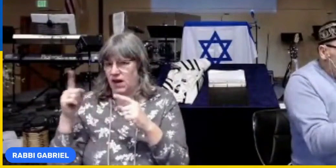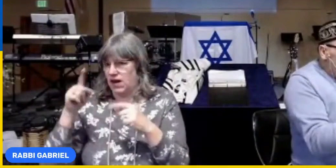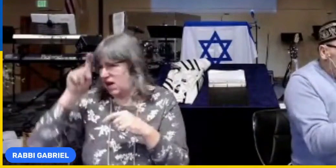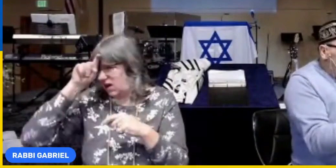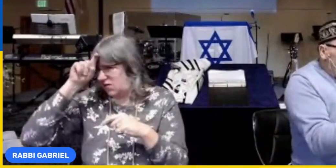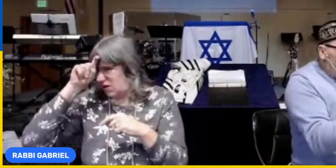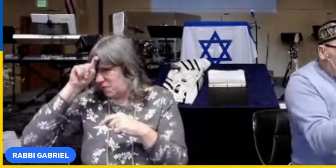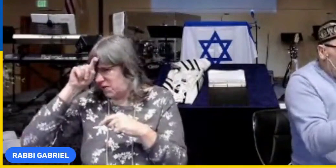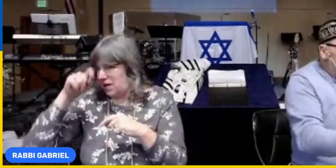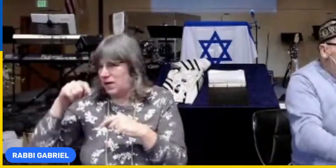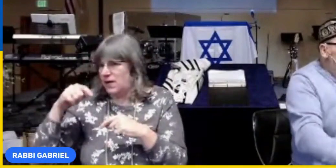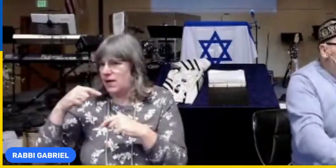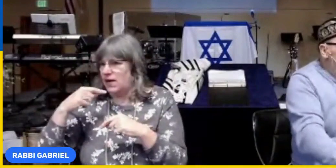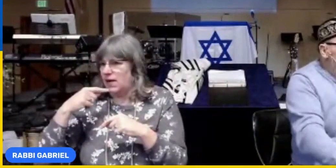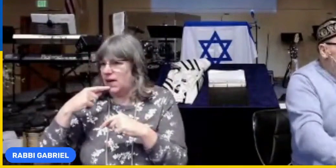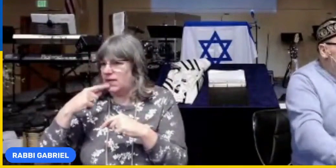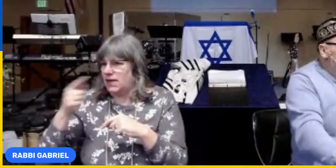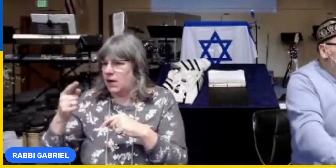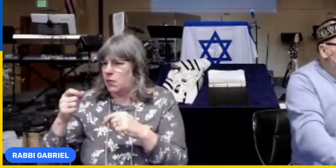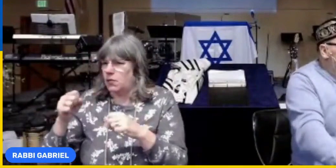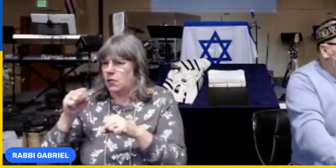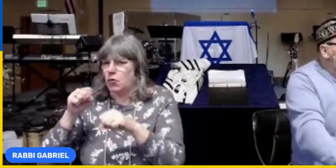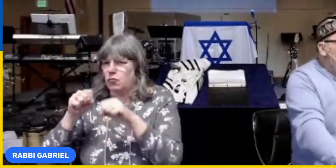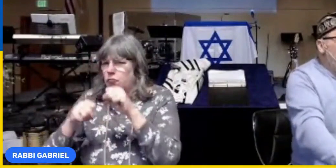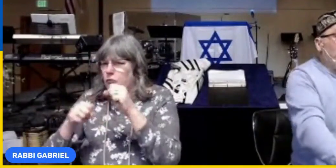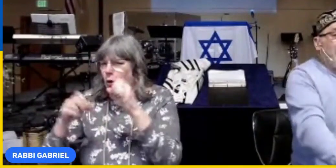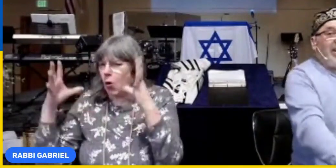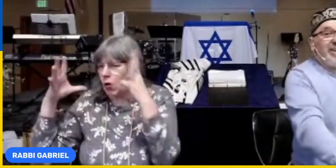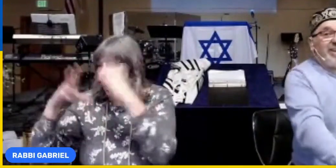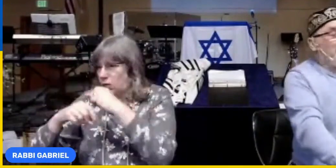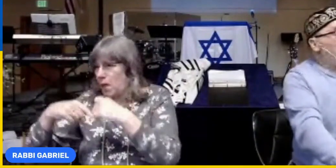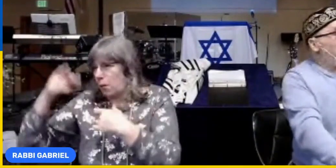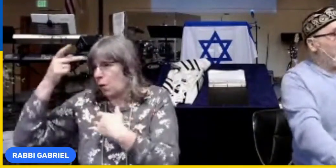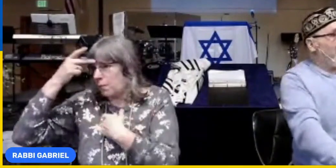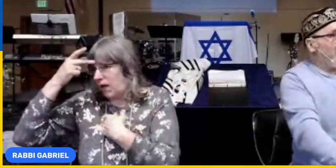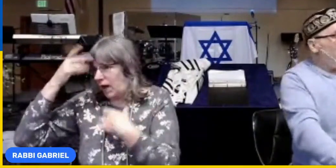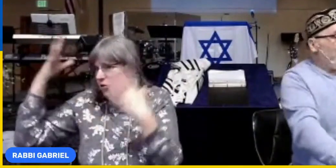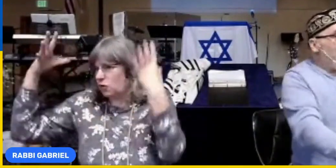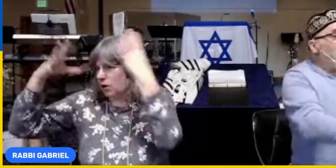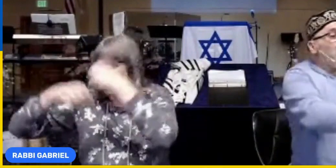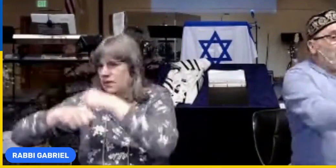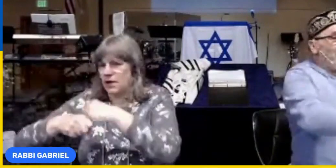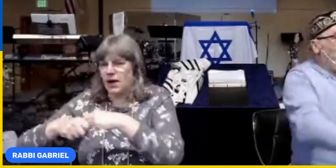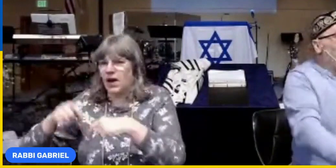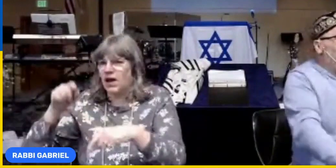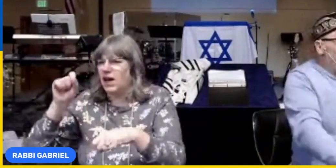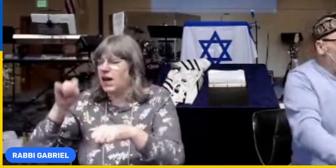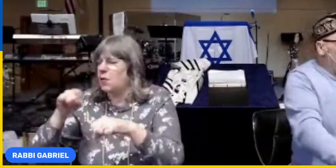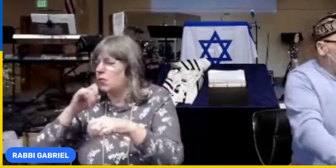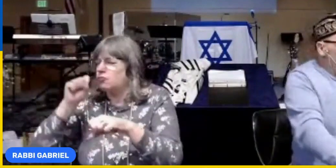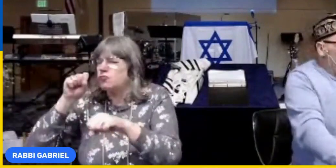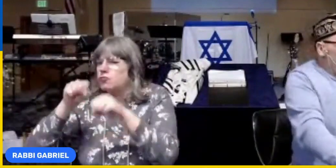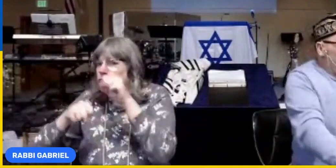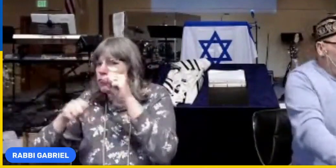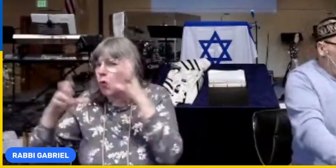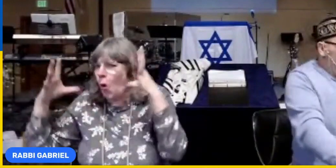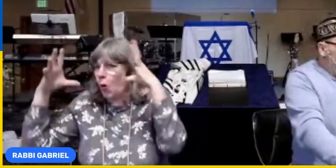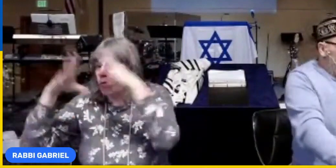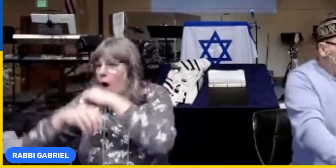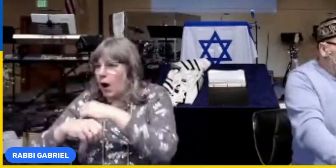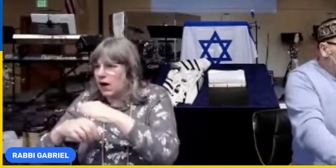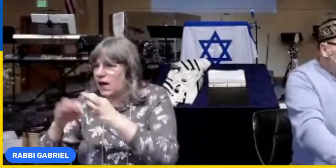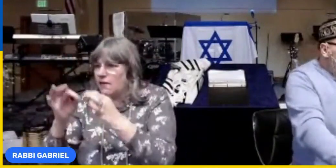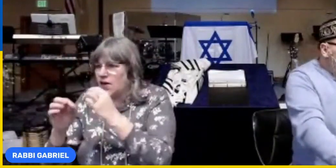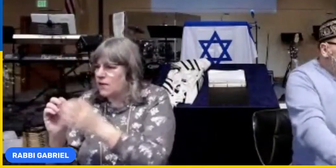so dark, even a candle wouldn't make a difference. Yeah. But not in Israel, not in Goshen, only